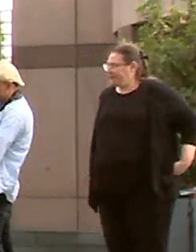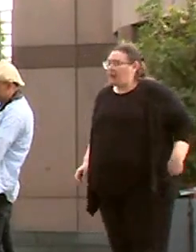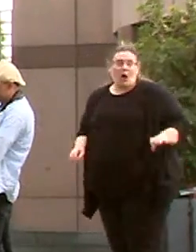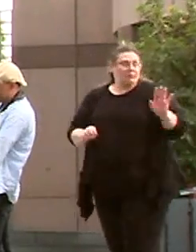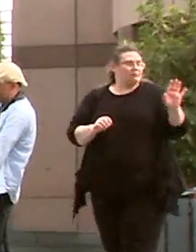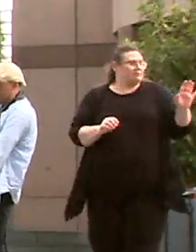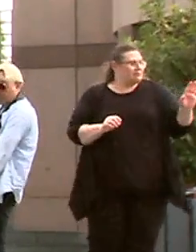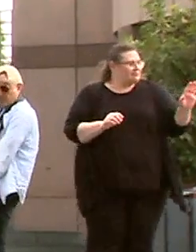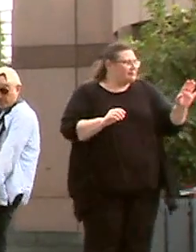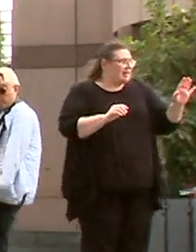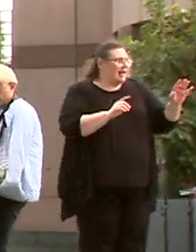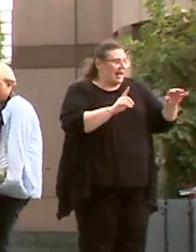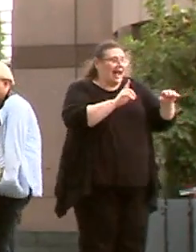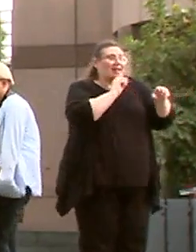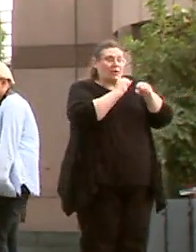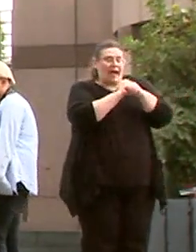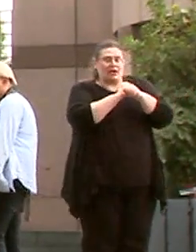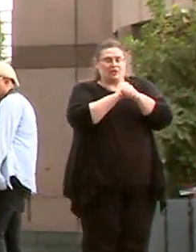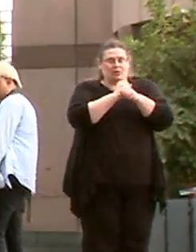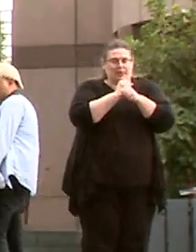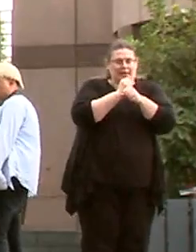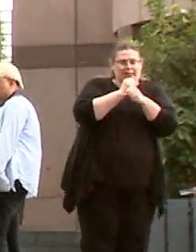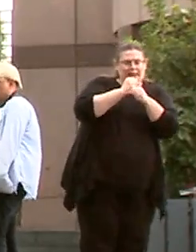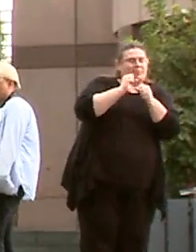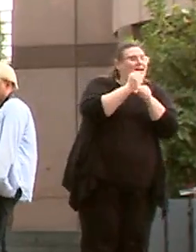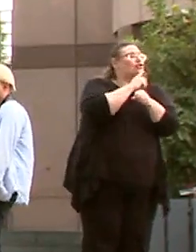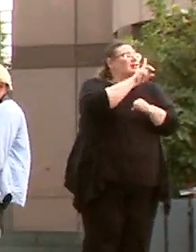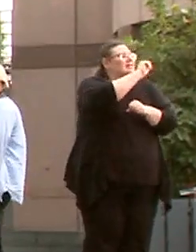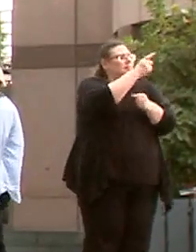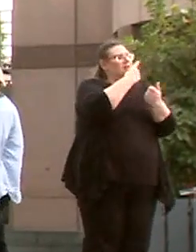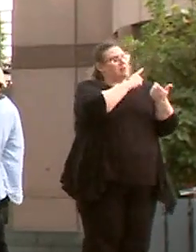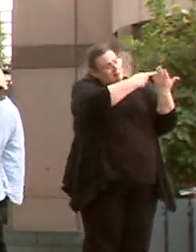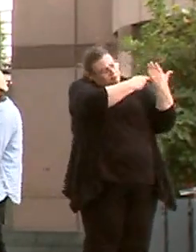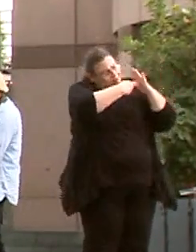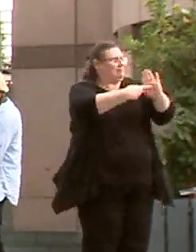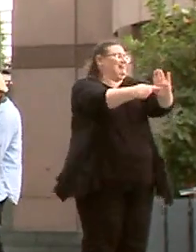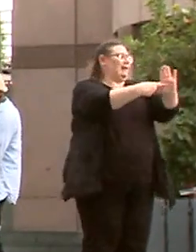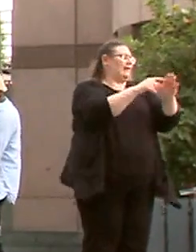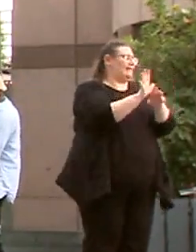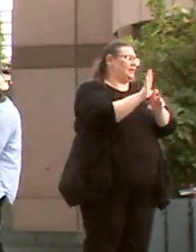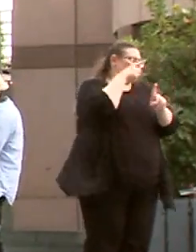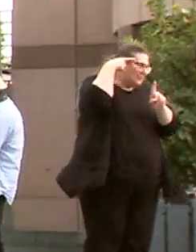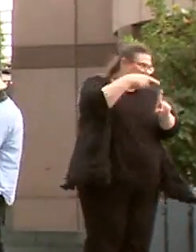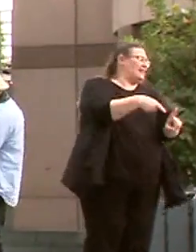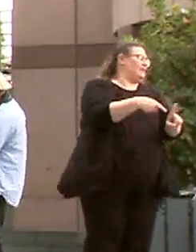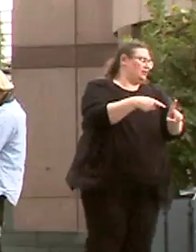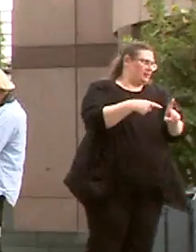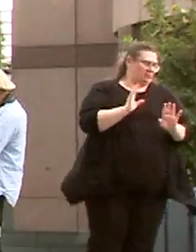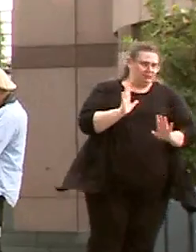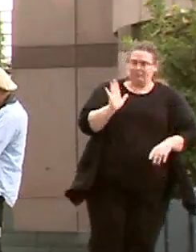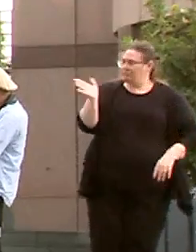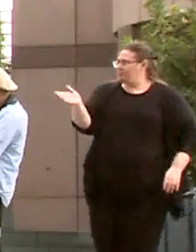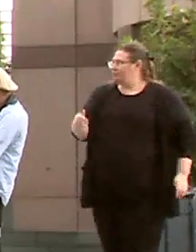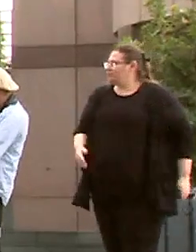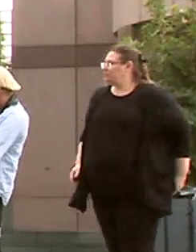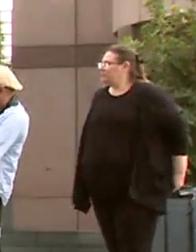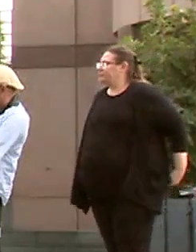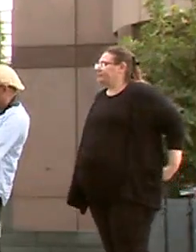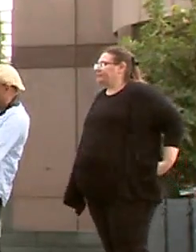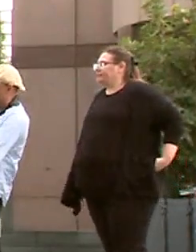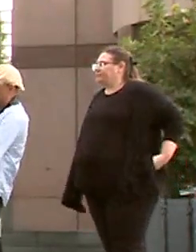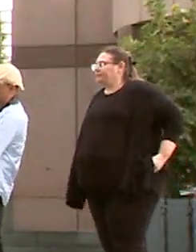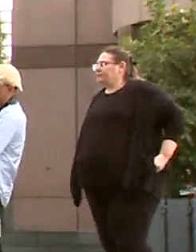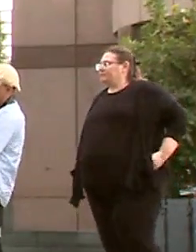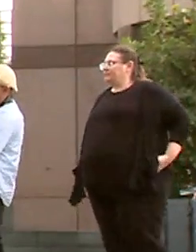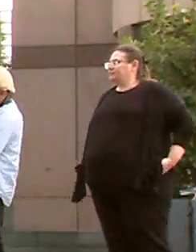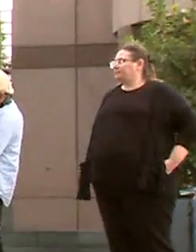And to actually to bringing disability to the forefront of film is specifically the question. You know, the effort to